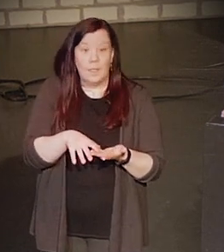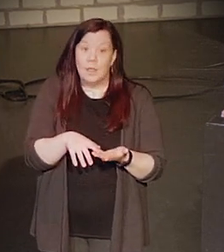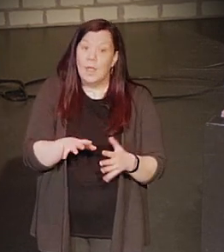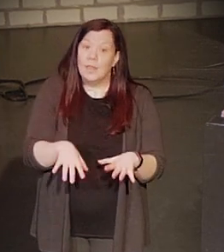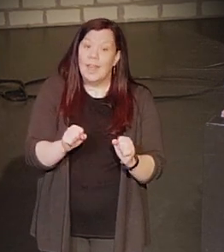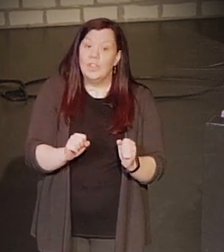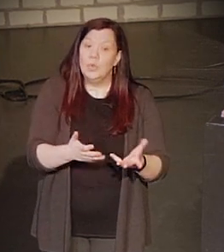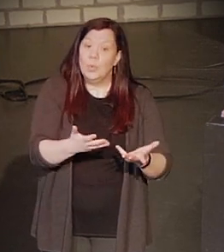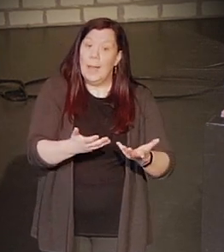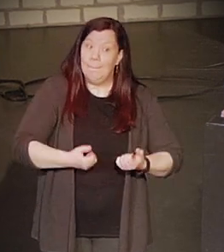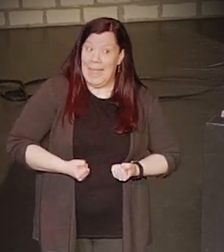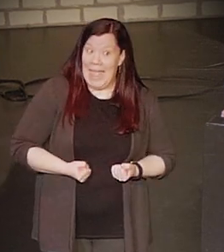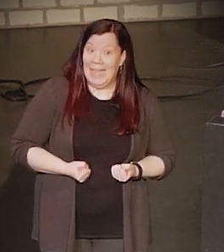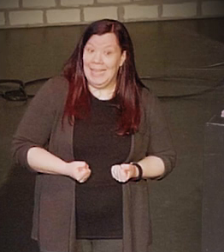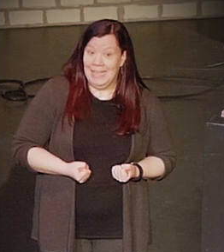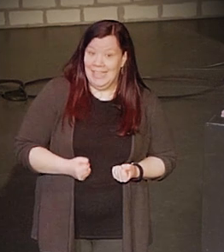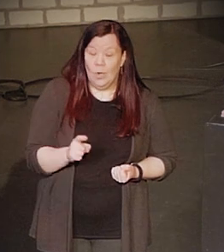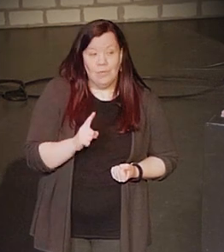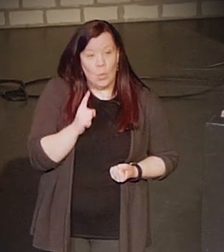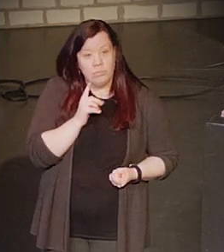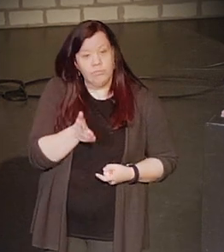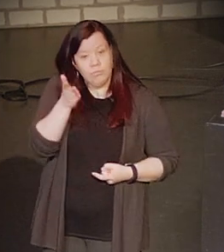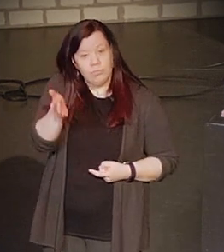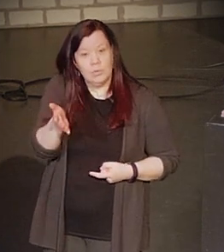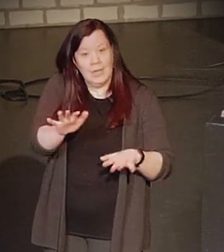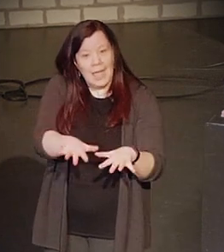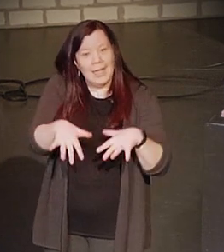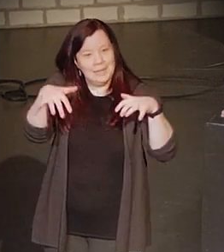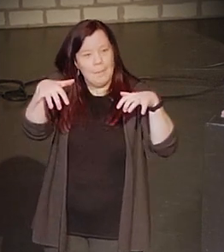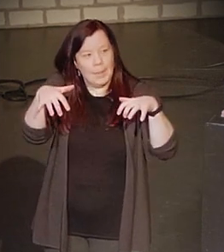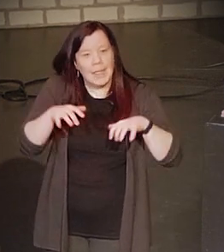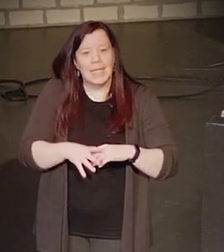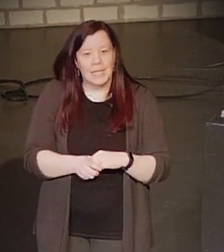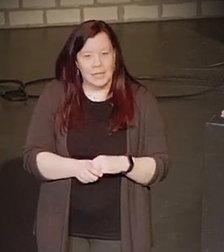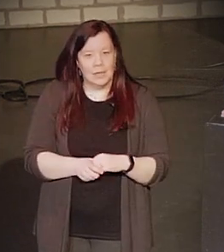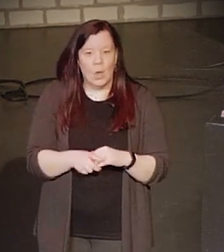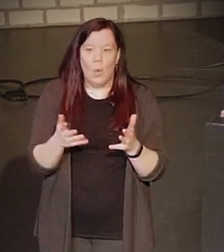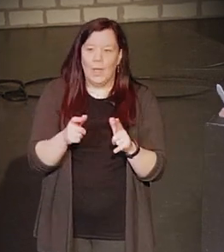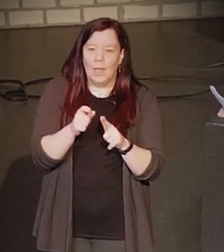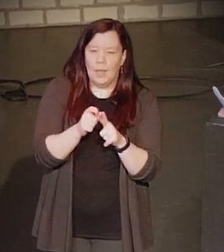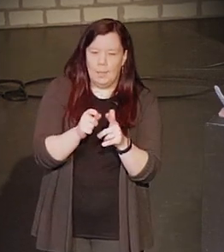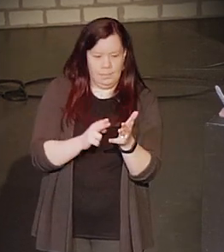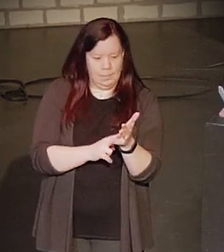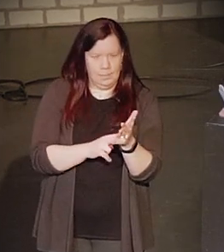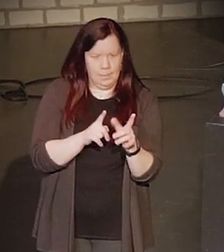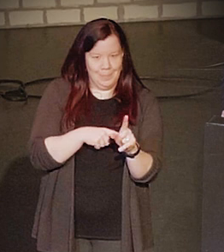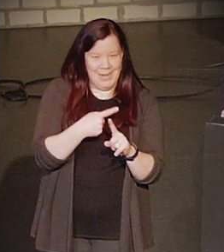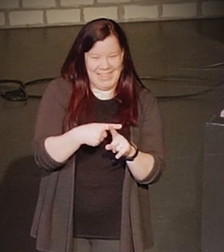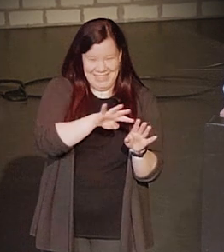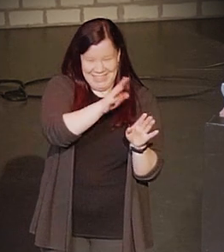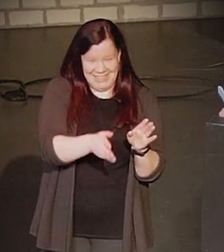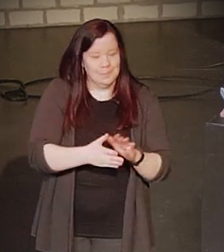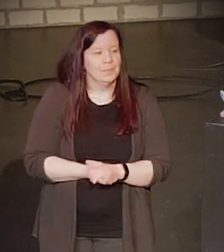introduced for attendance at the democratic assembly on the Pnyx. For the entirety of the 5th